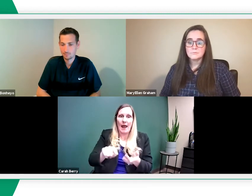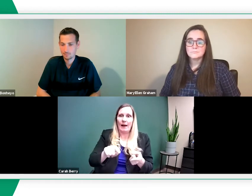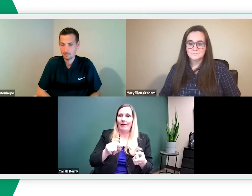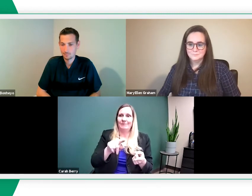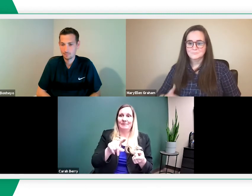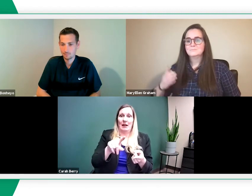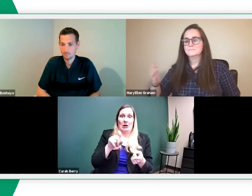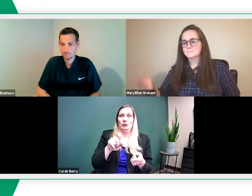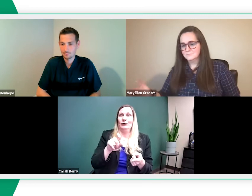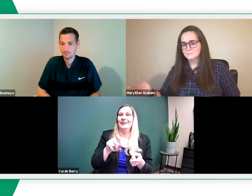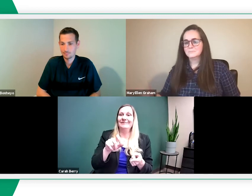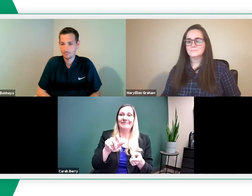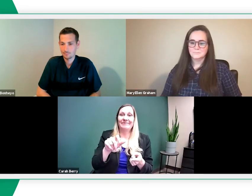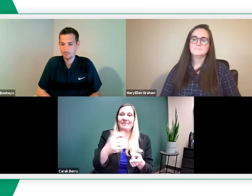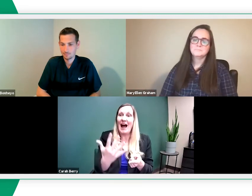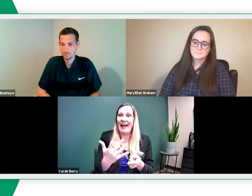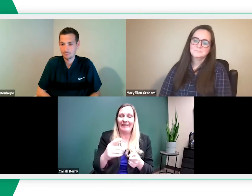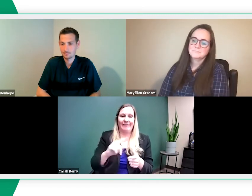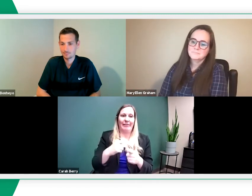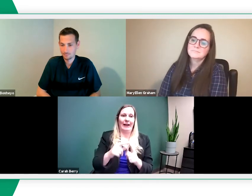paying $100 for it. You're really paying